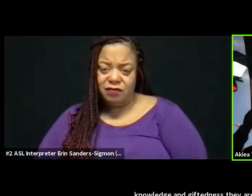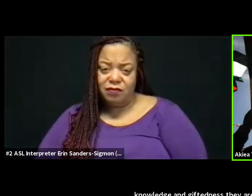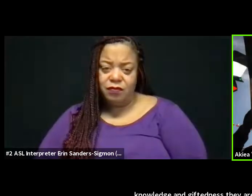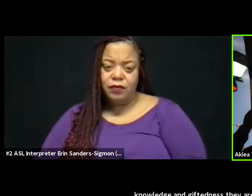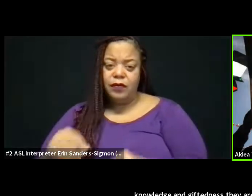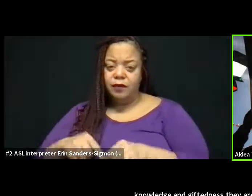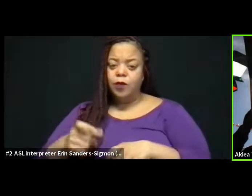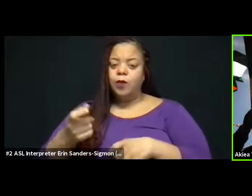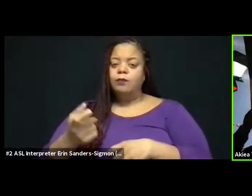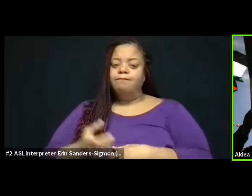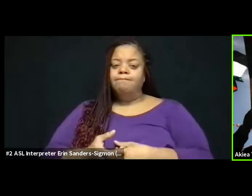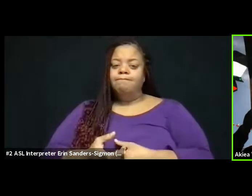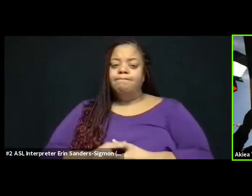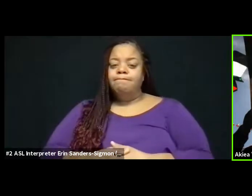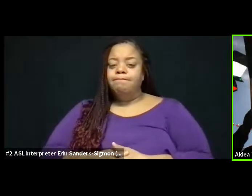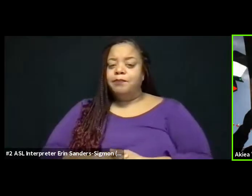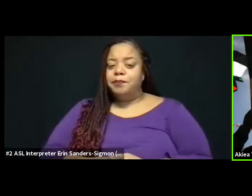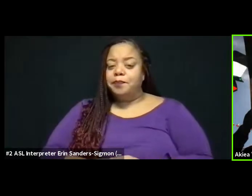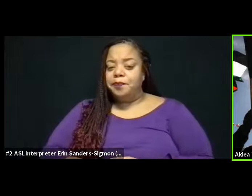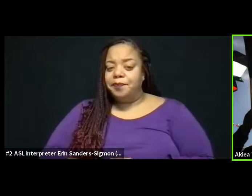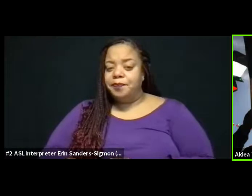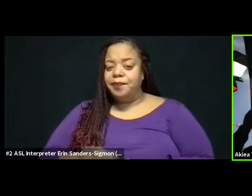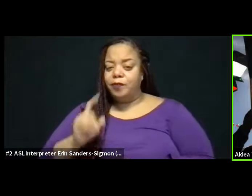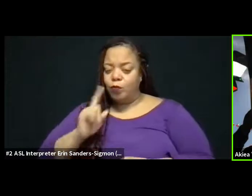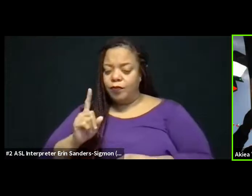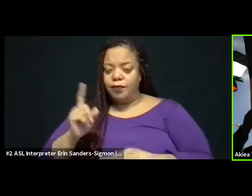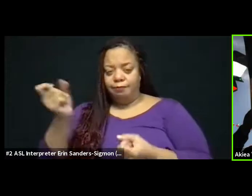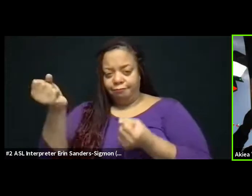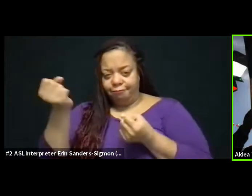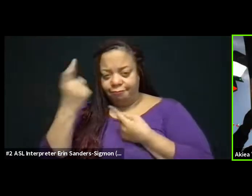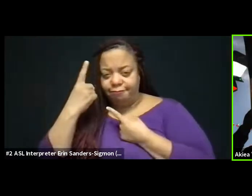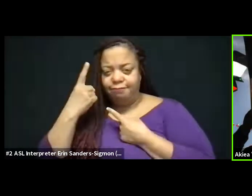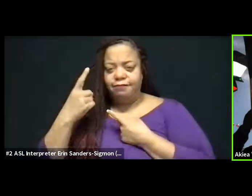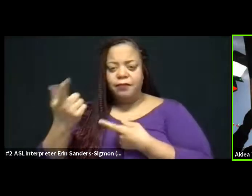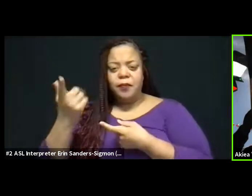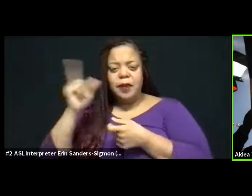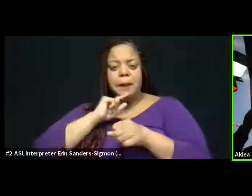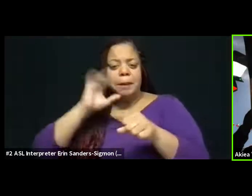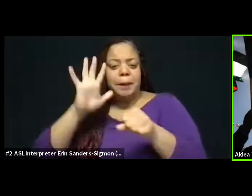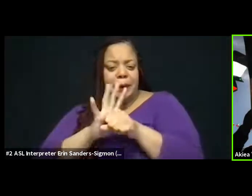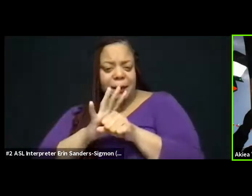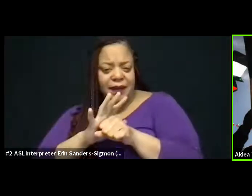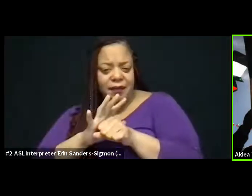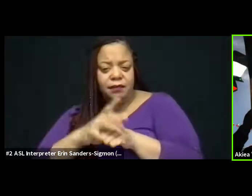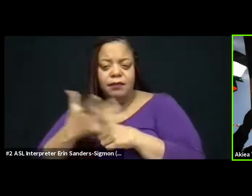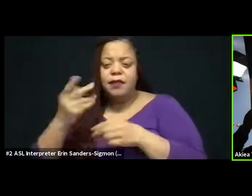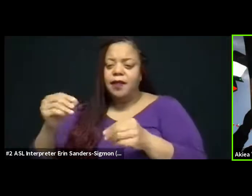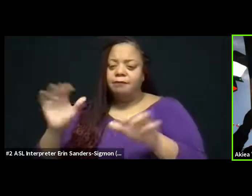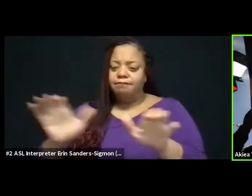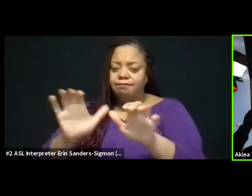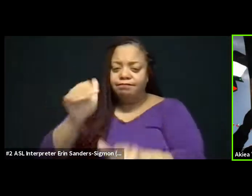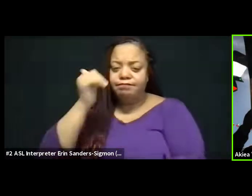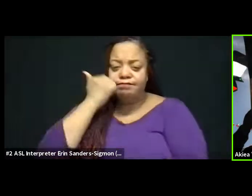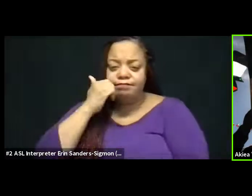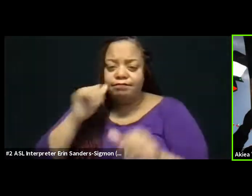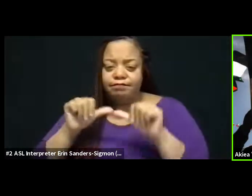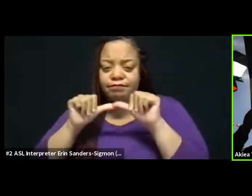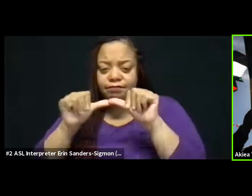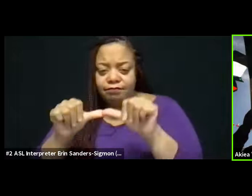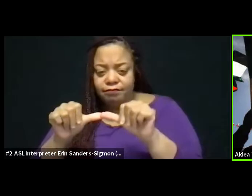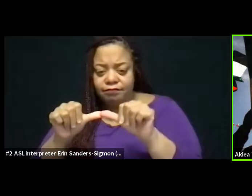to abolition on the everyday. And what I really appreciated about Osceola and what he was saying is that